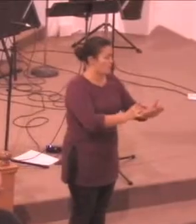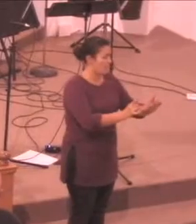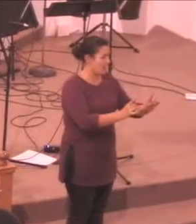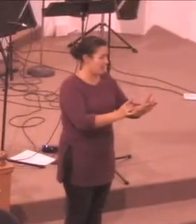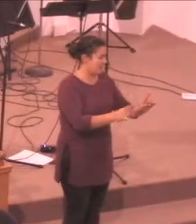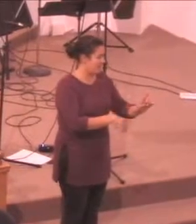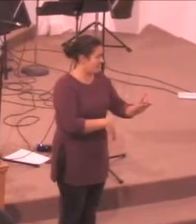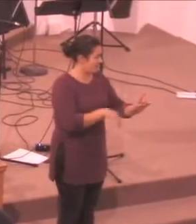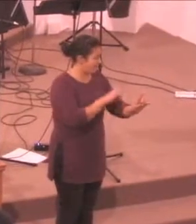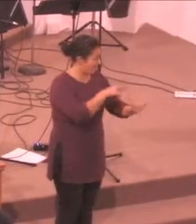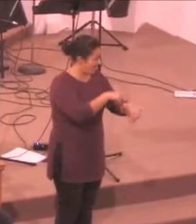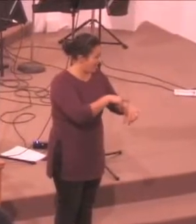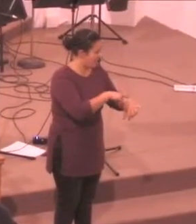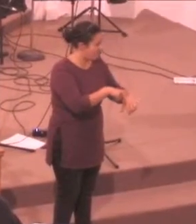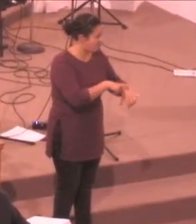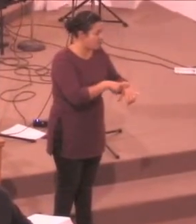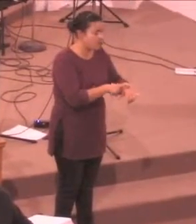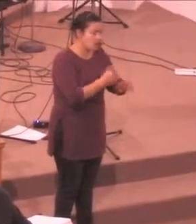for someone who's not